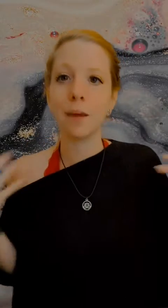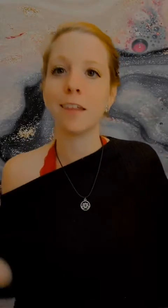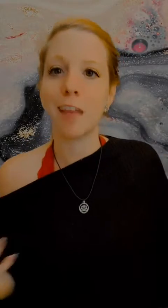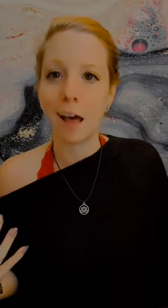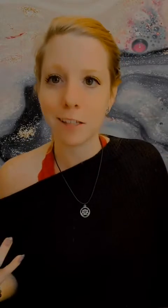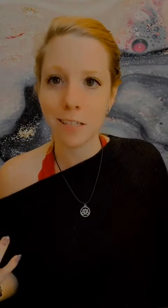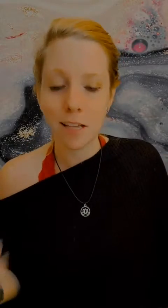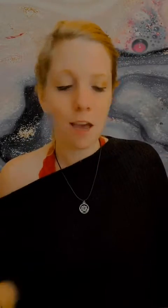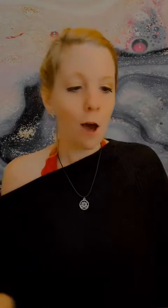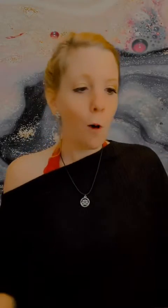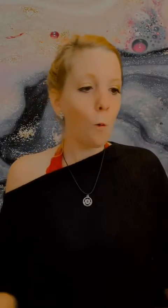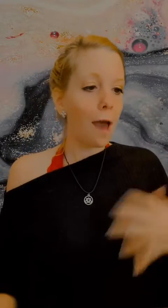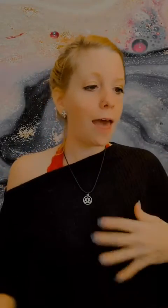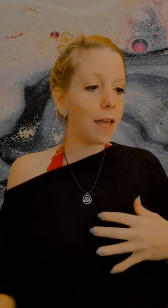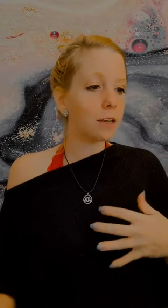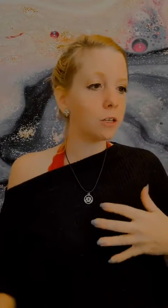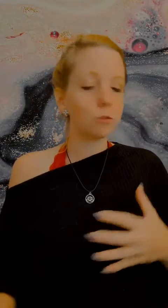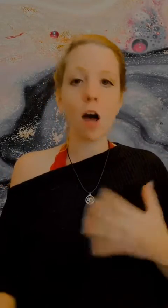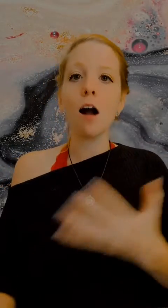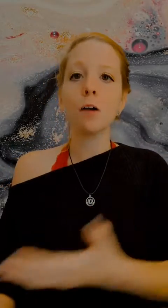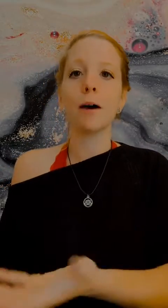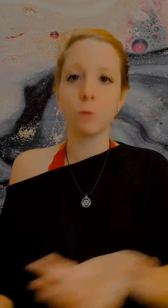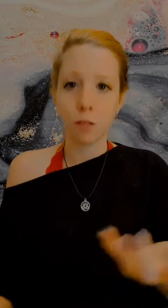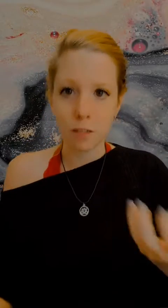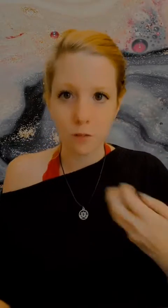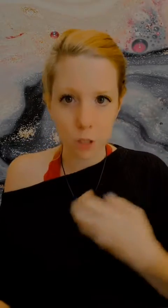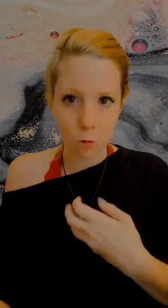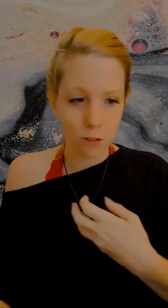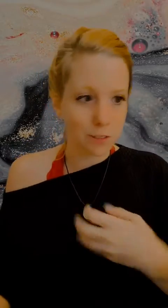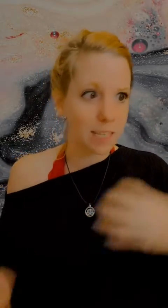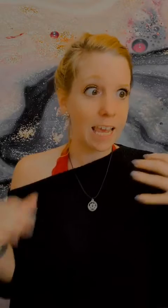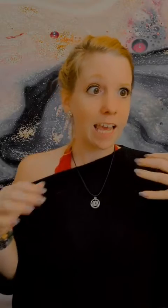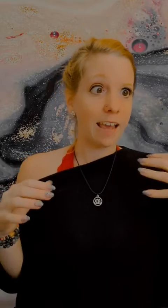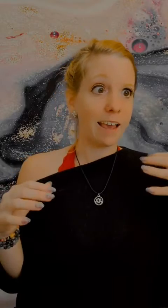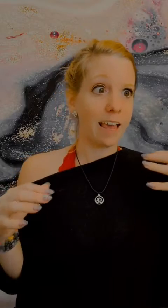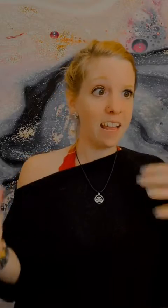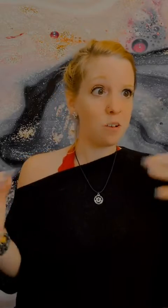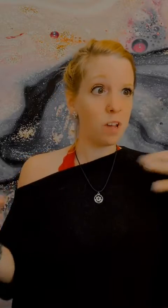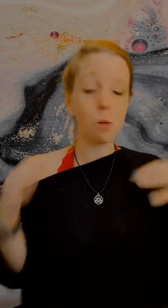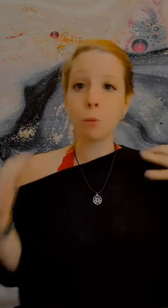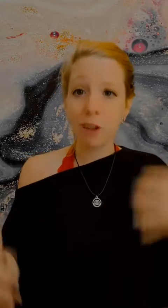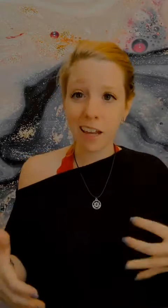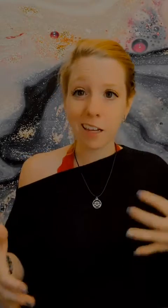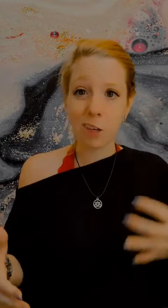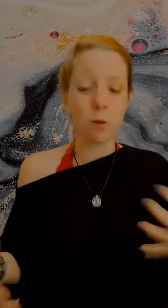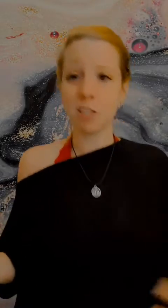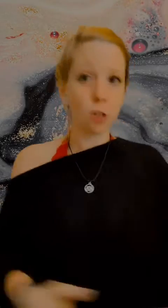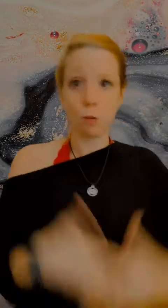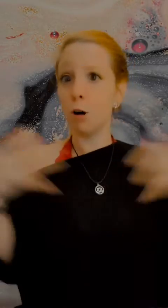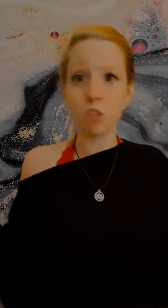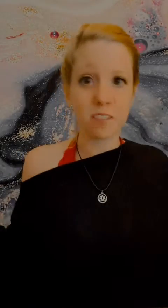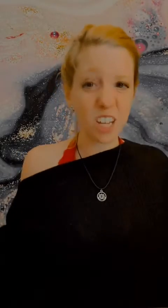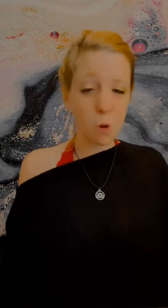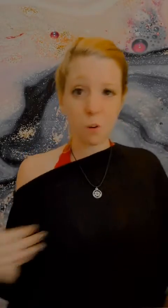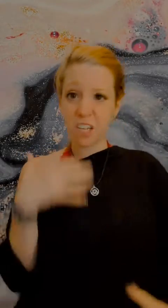in that when you talk about it with individuals, it will bring you into your emotions. It'll bring you